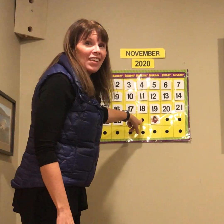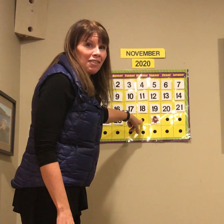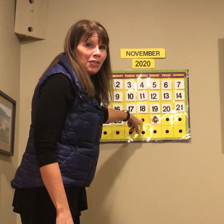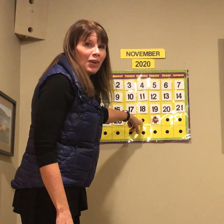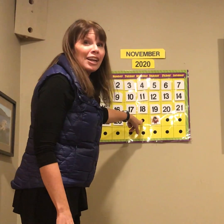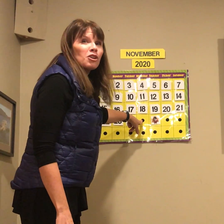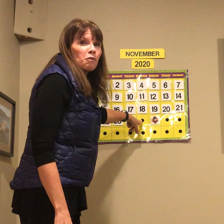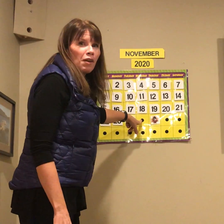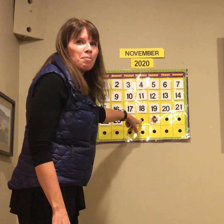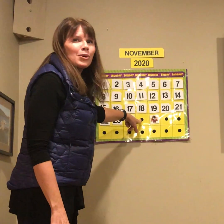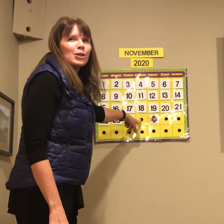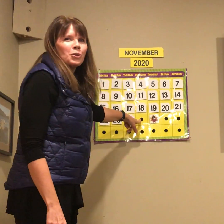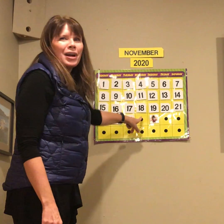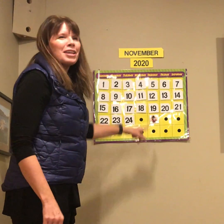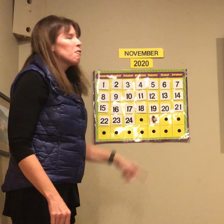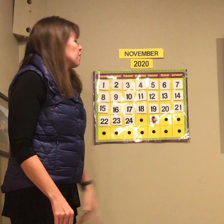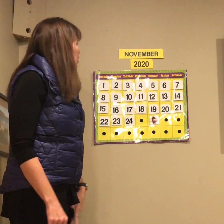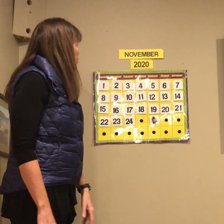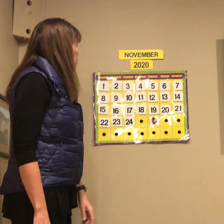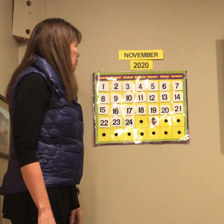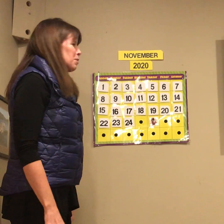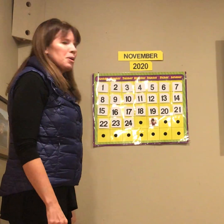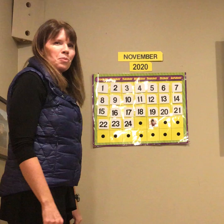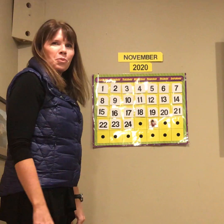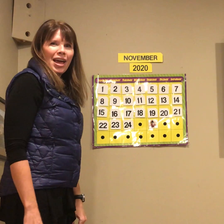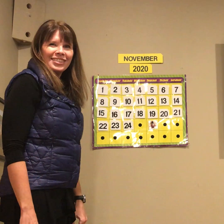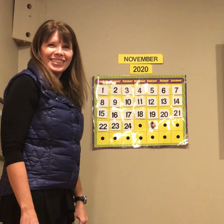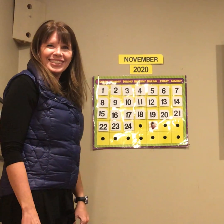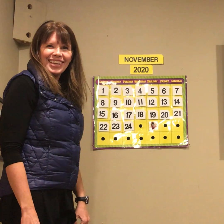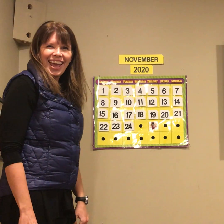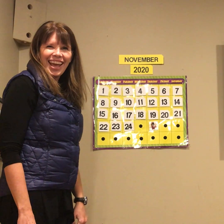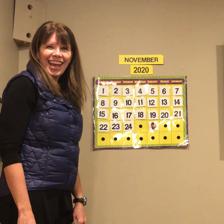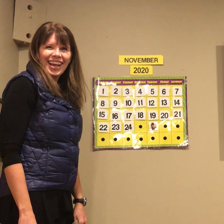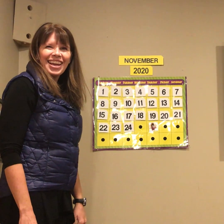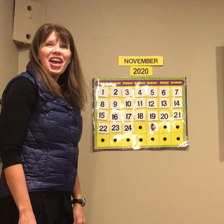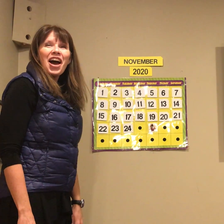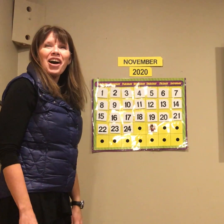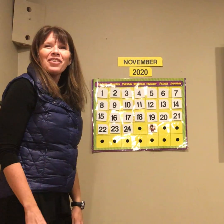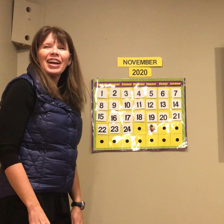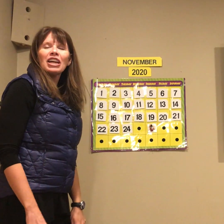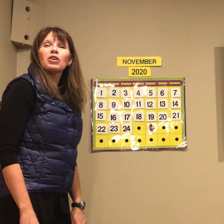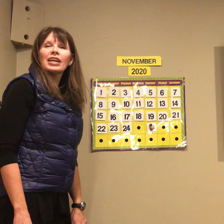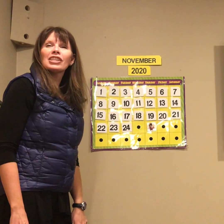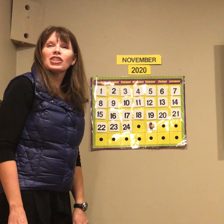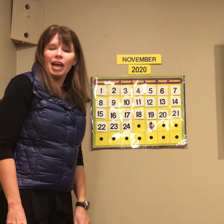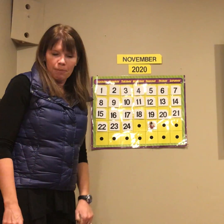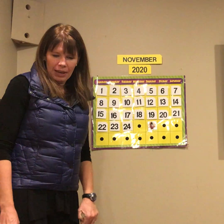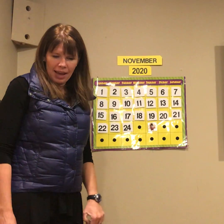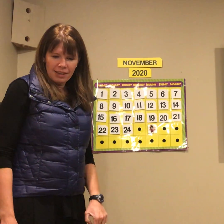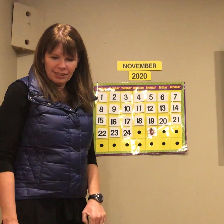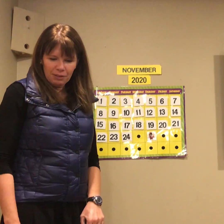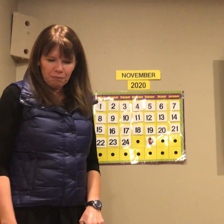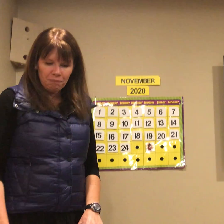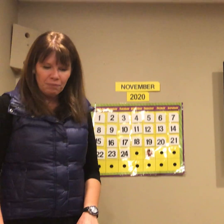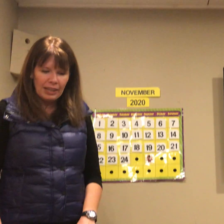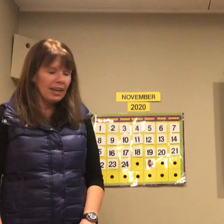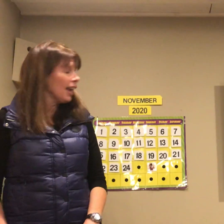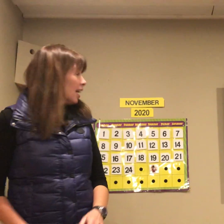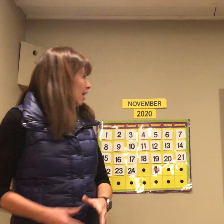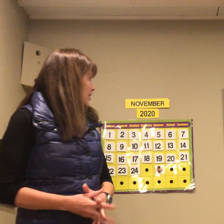25th, right? November 25th. It will be Wednesday. All right, great job, guys. And how